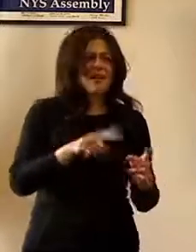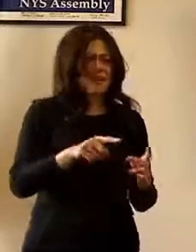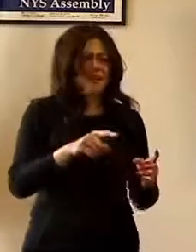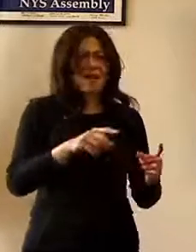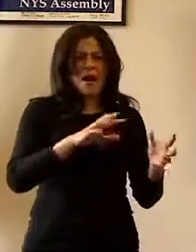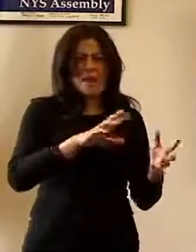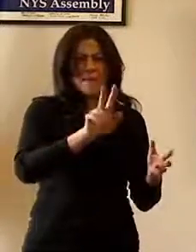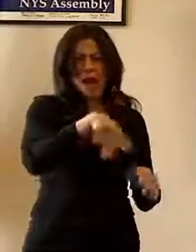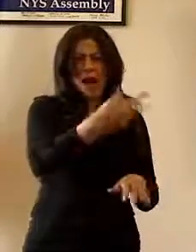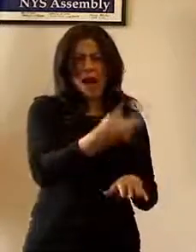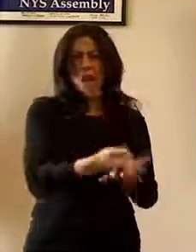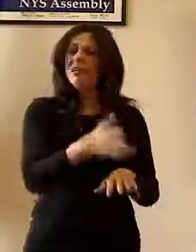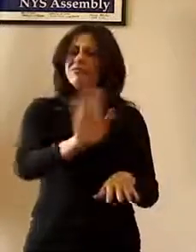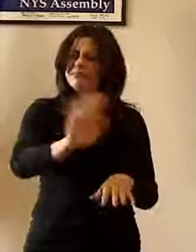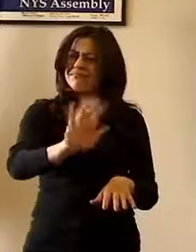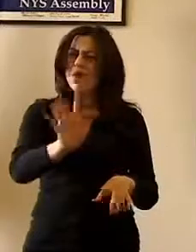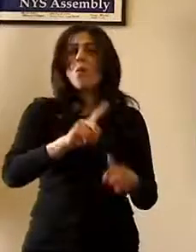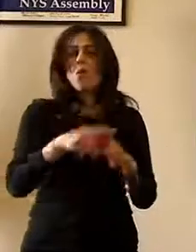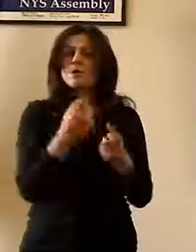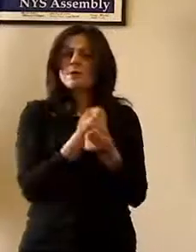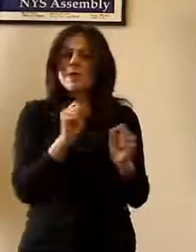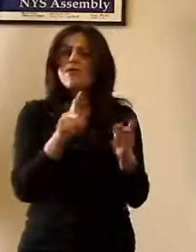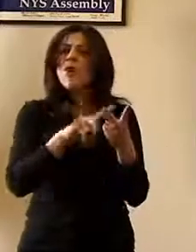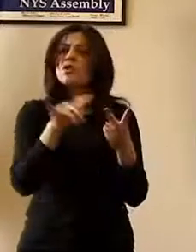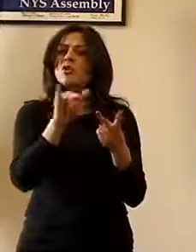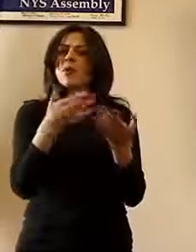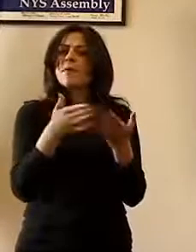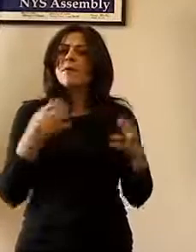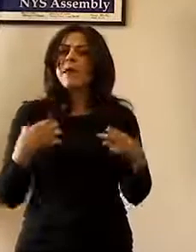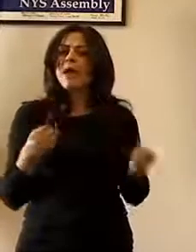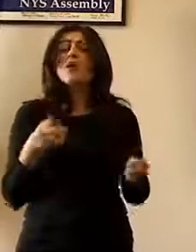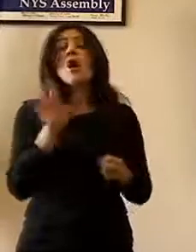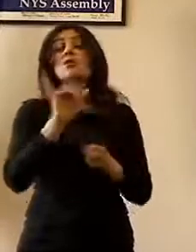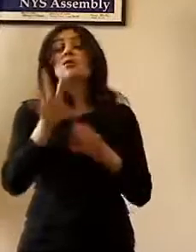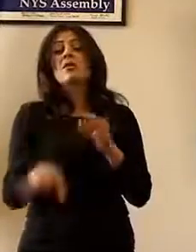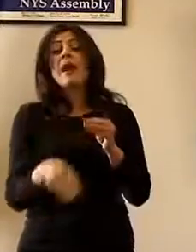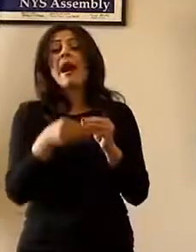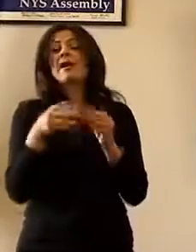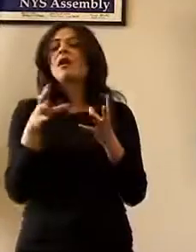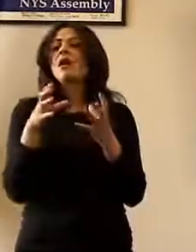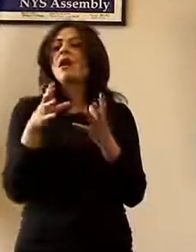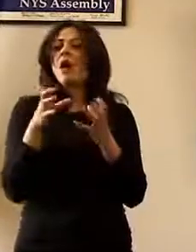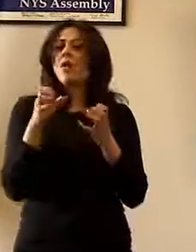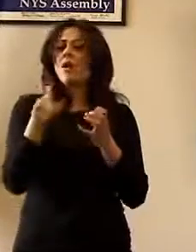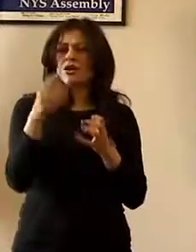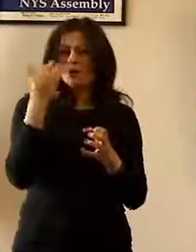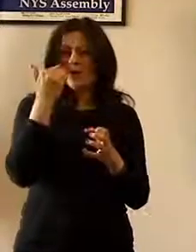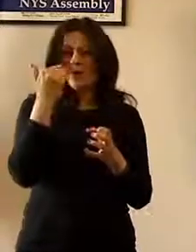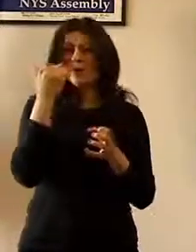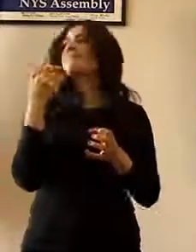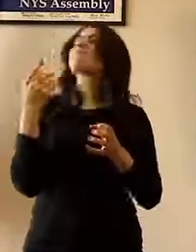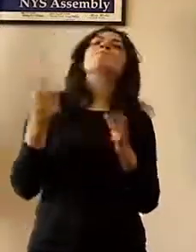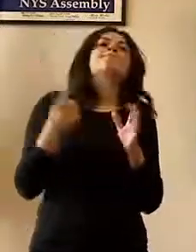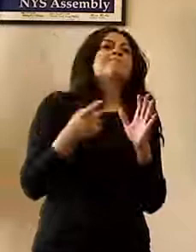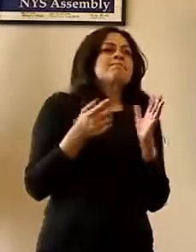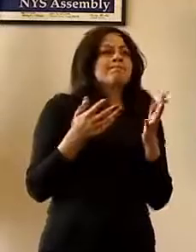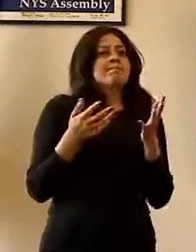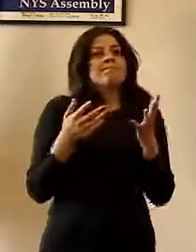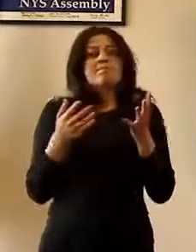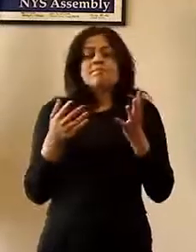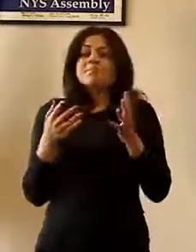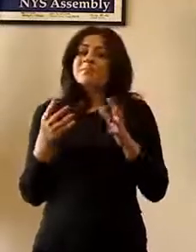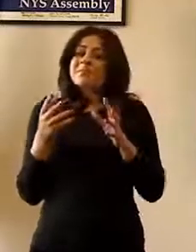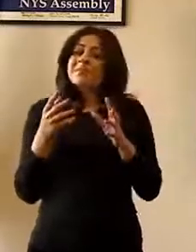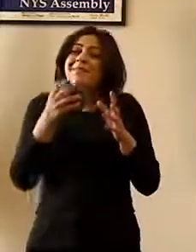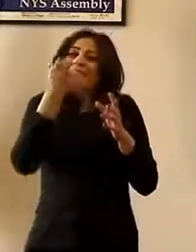of thing, but we want you to be safe as it relates to your public health. Now, additionally, I think it's important to note that while we've had cases at